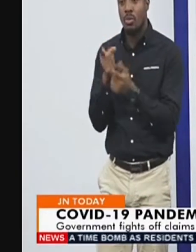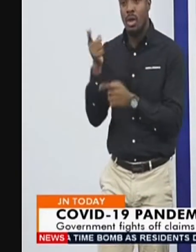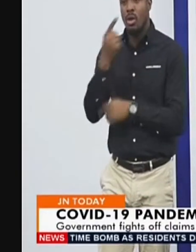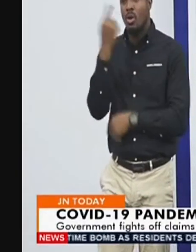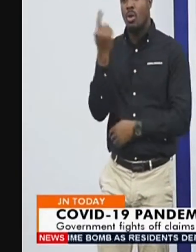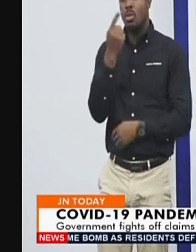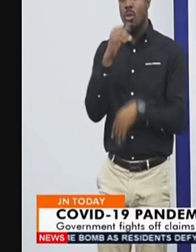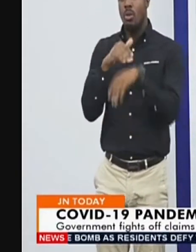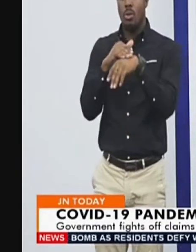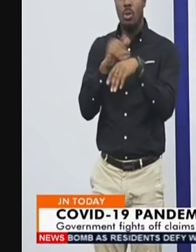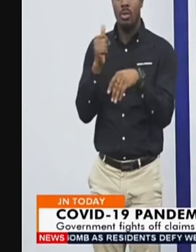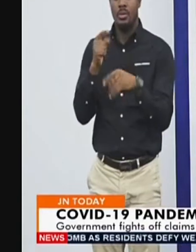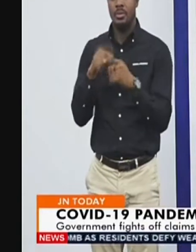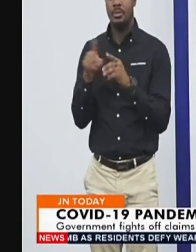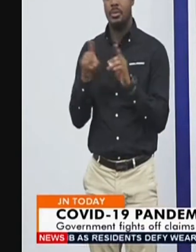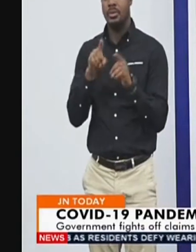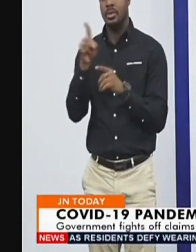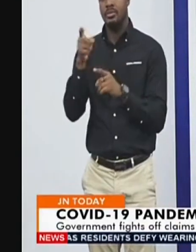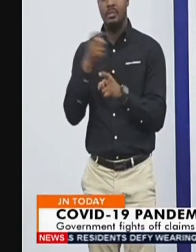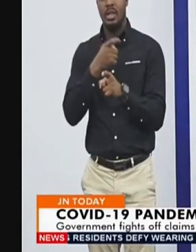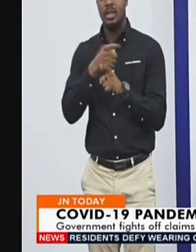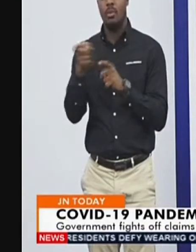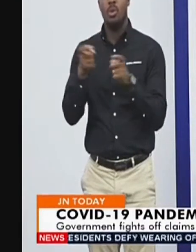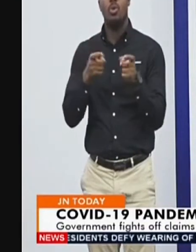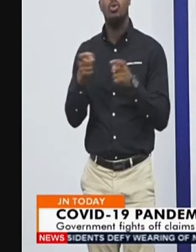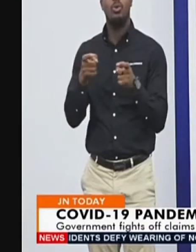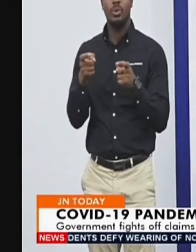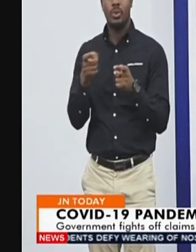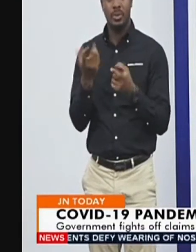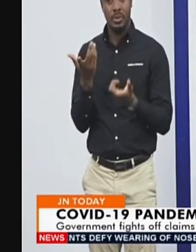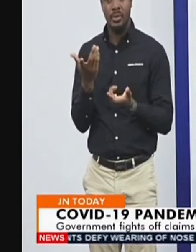only called in to do damage control.